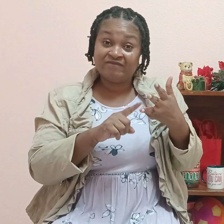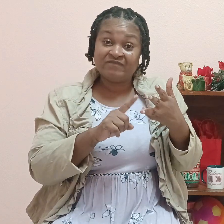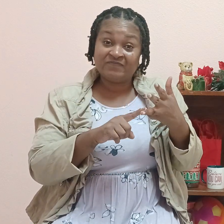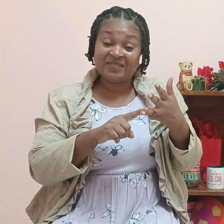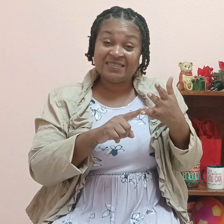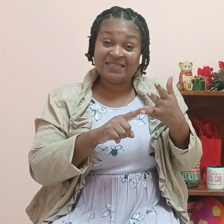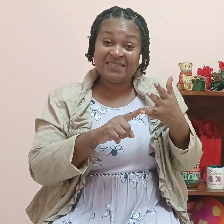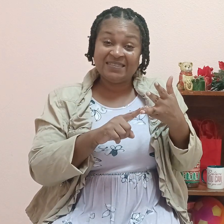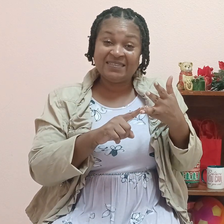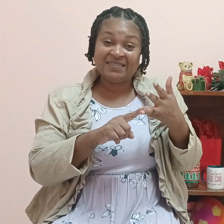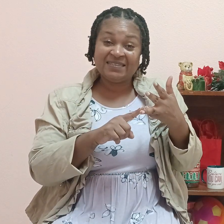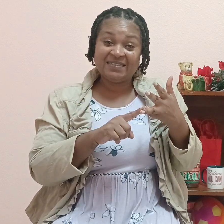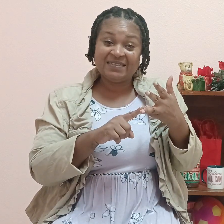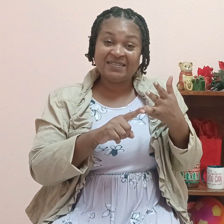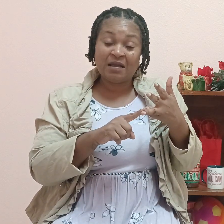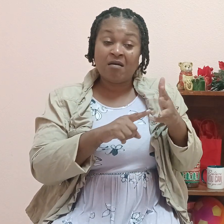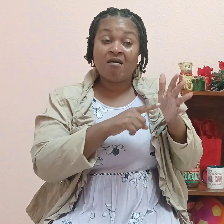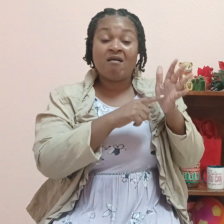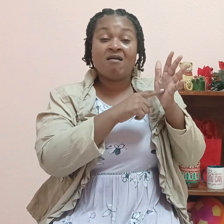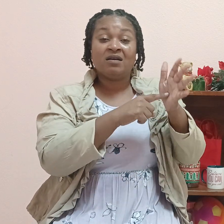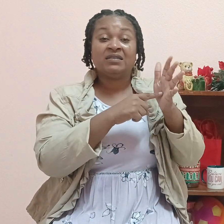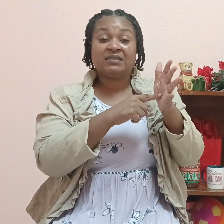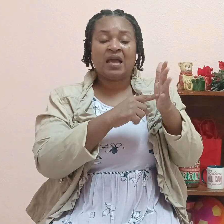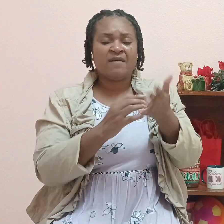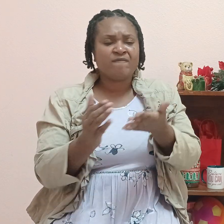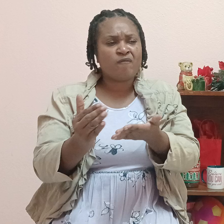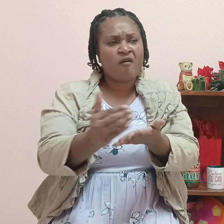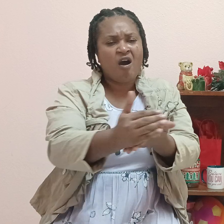D, a sign of harvest.